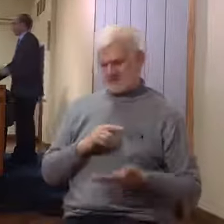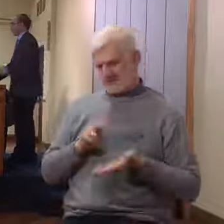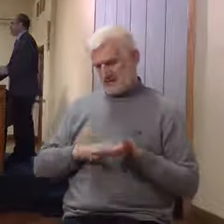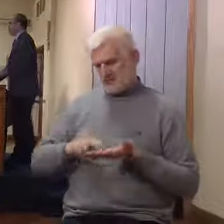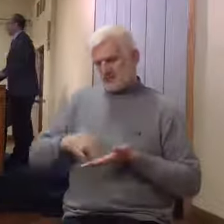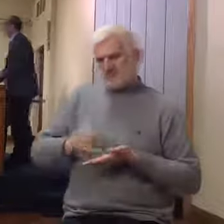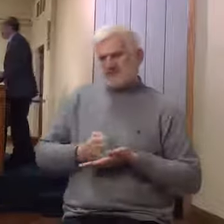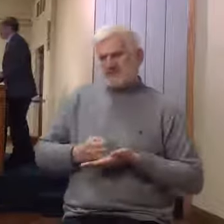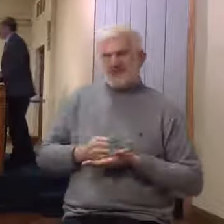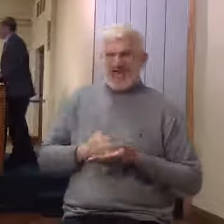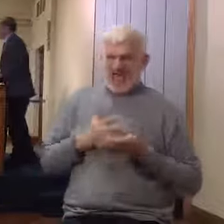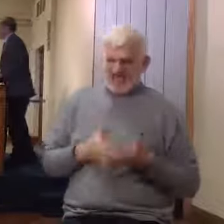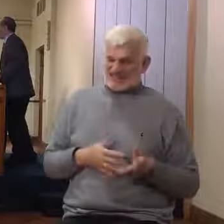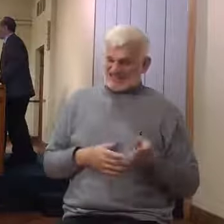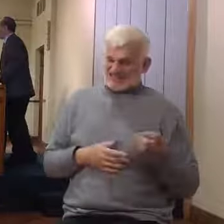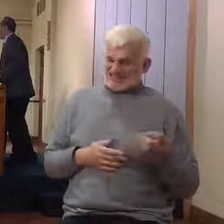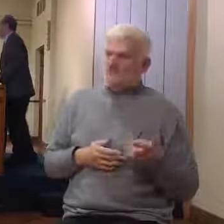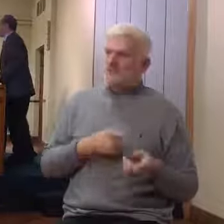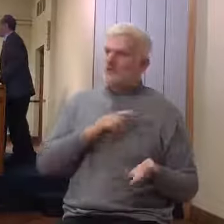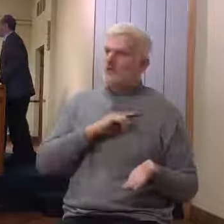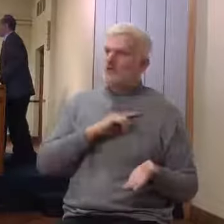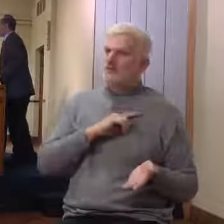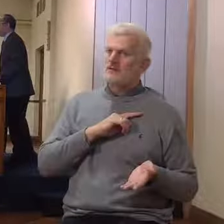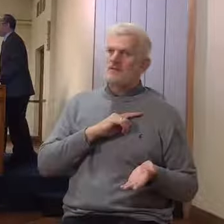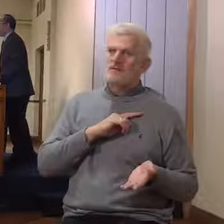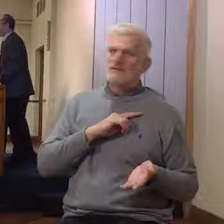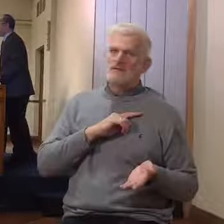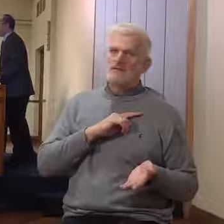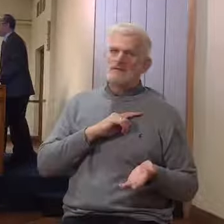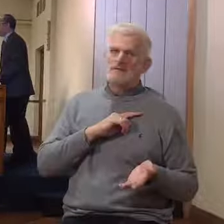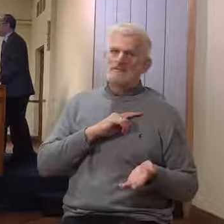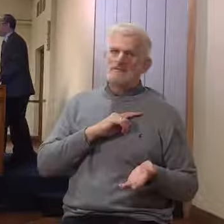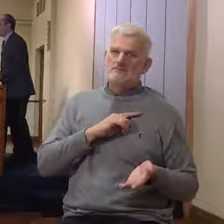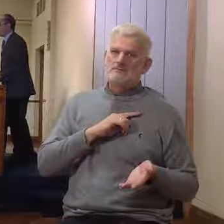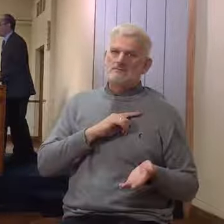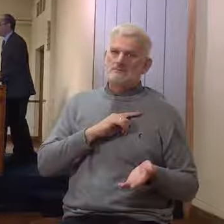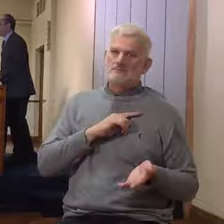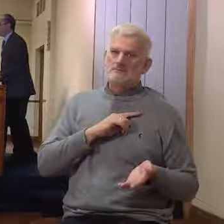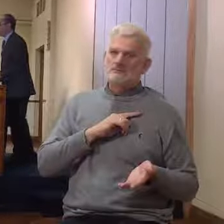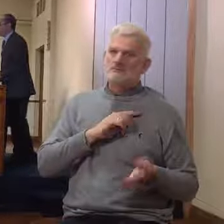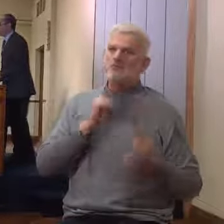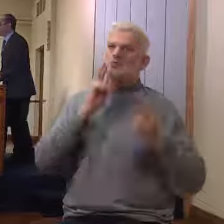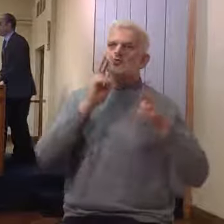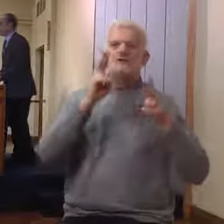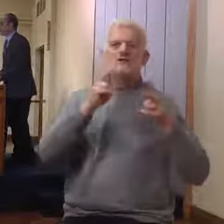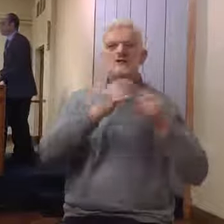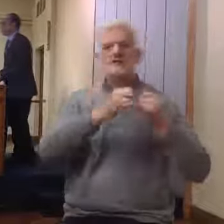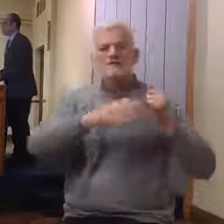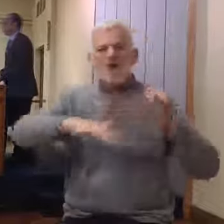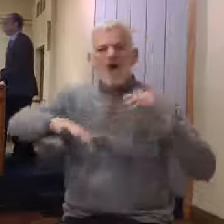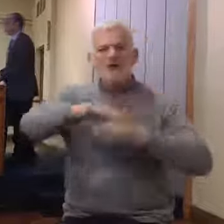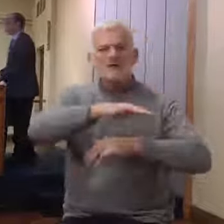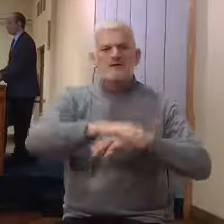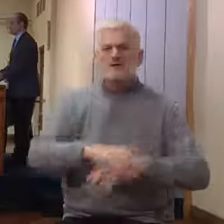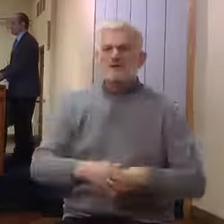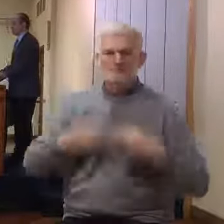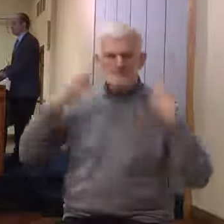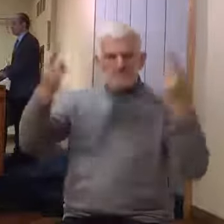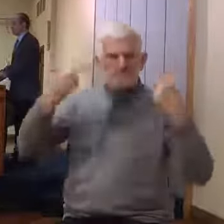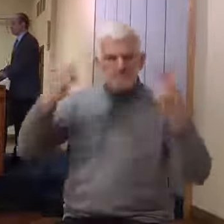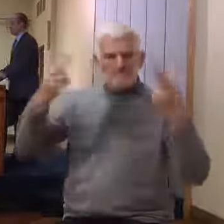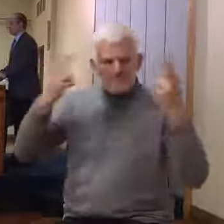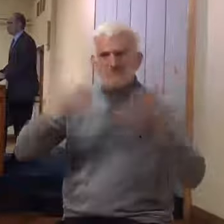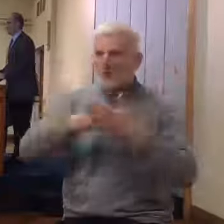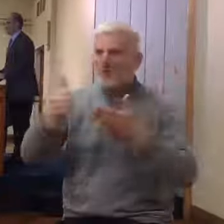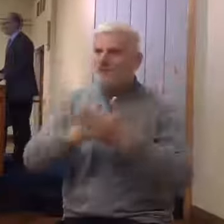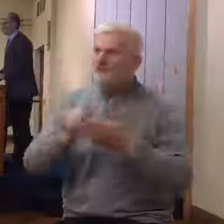But you see, why do we hate them? Because our society defies authority. Why?